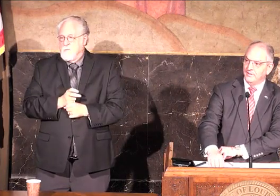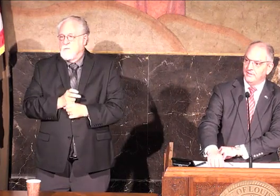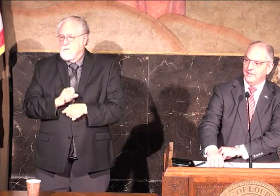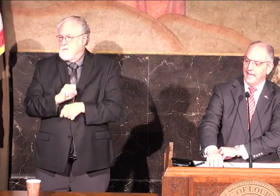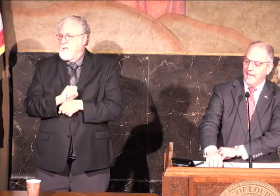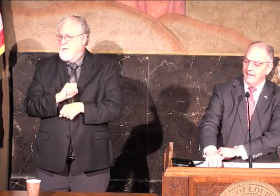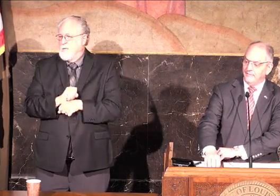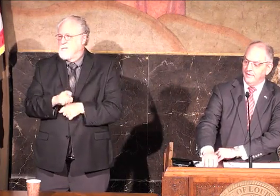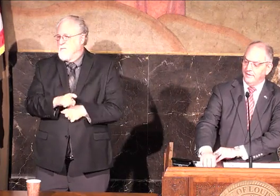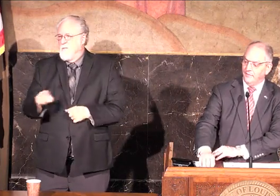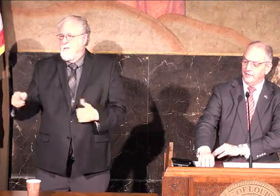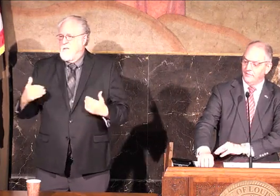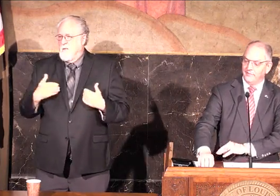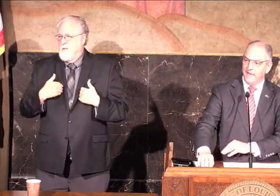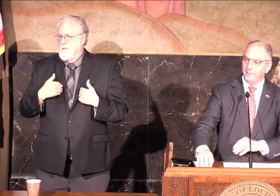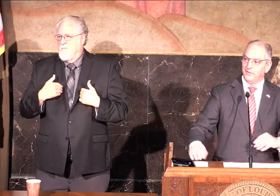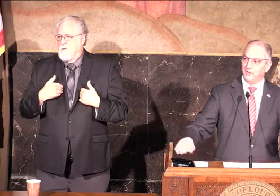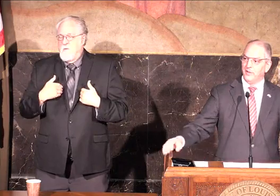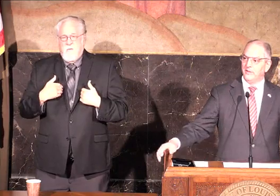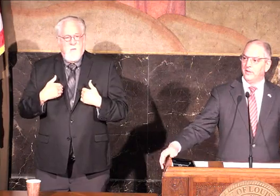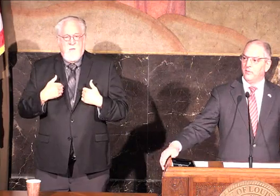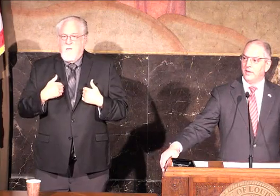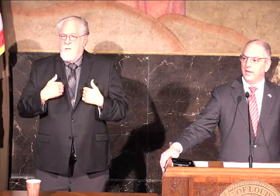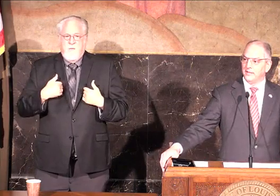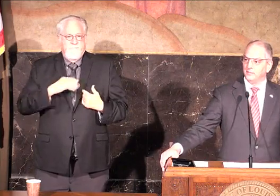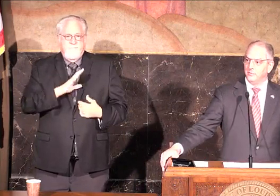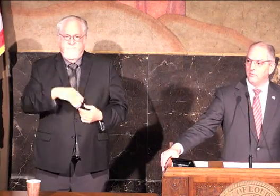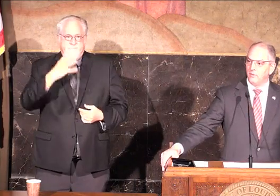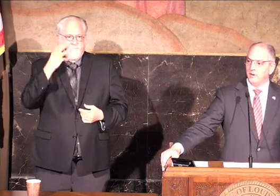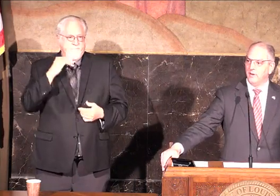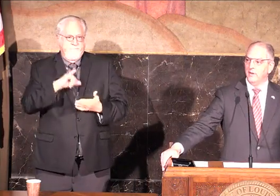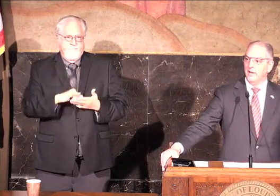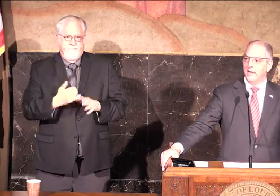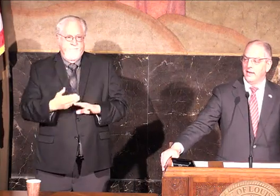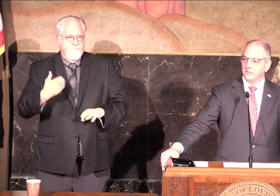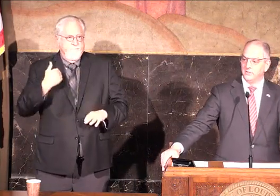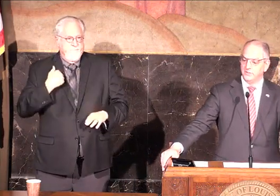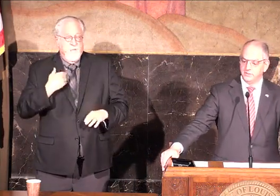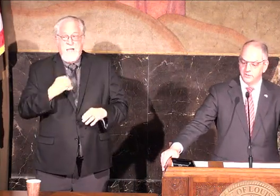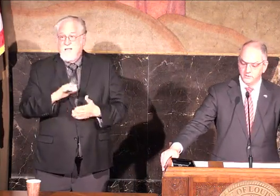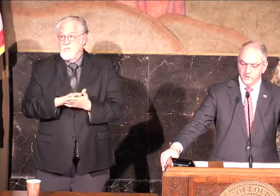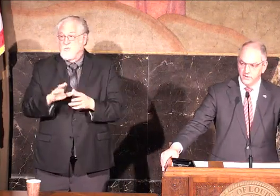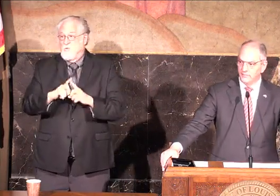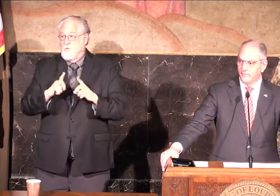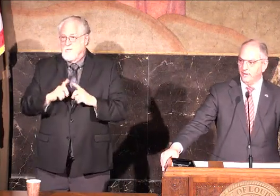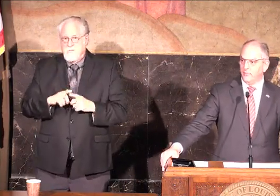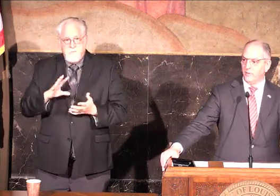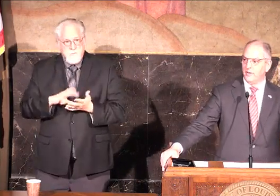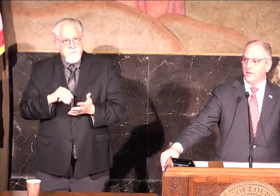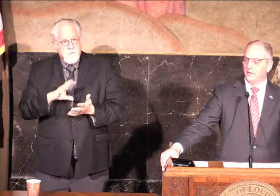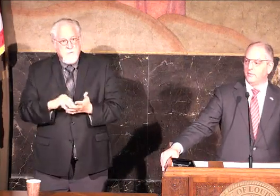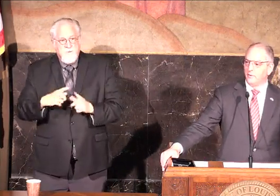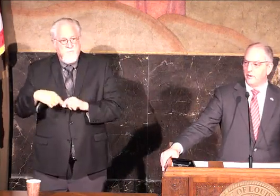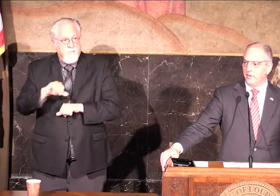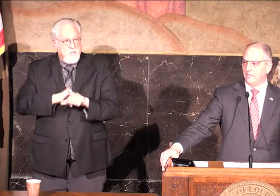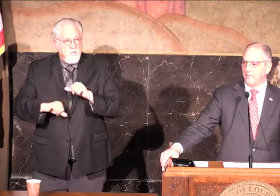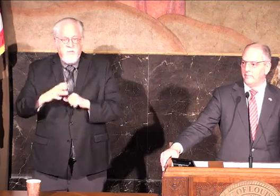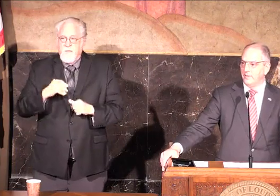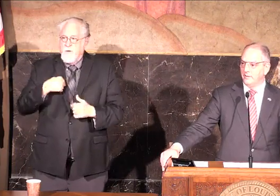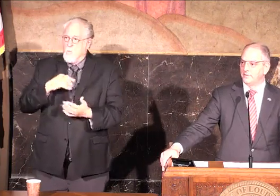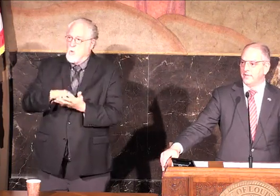task that they have. We've not been through anything quite like this before, and our school districts are learning from one another, and we're